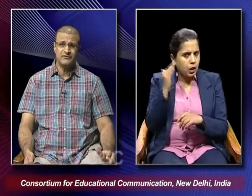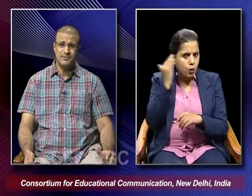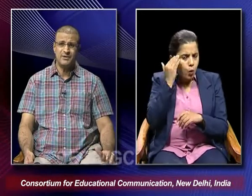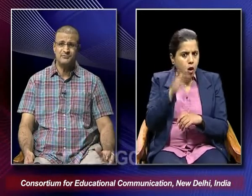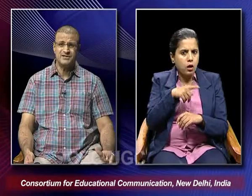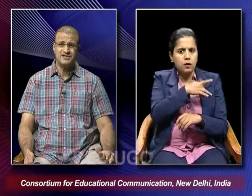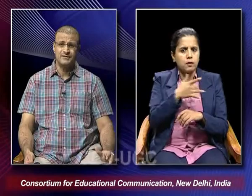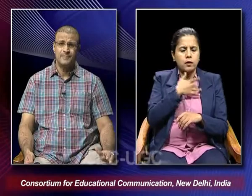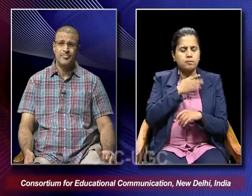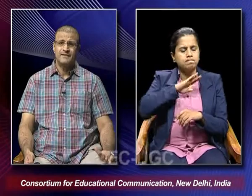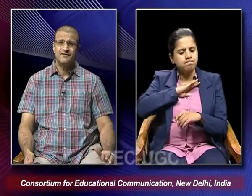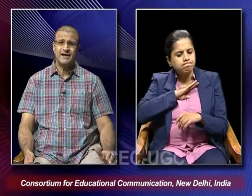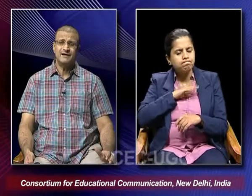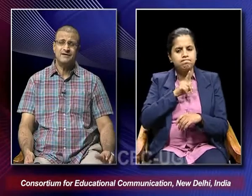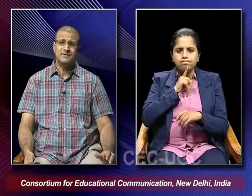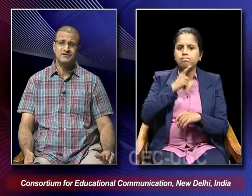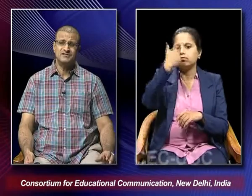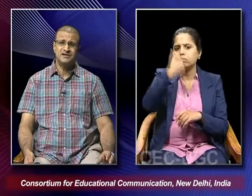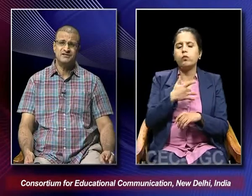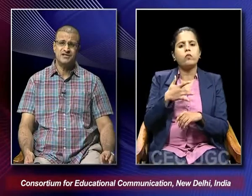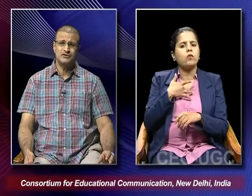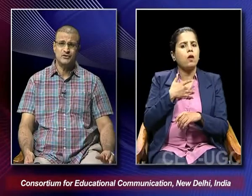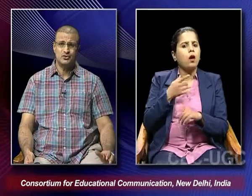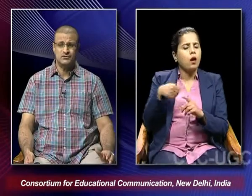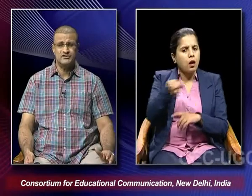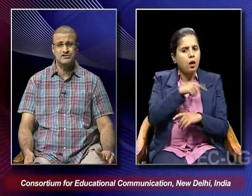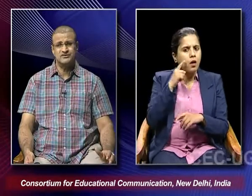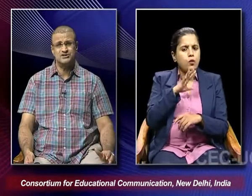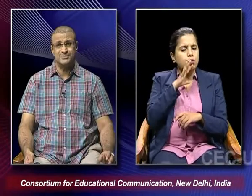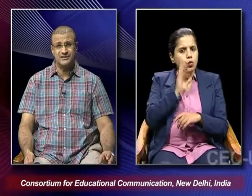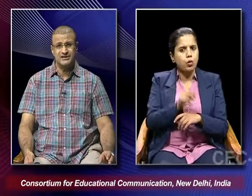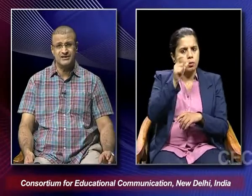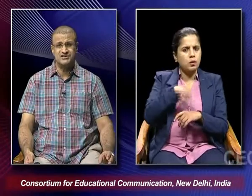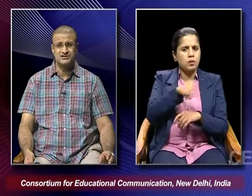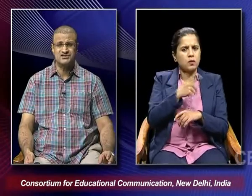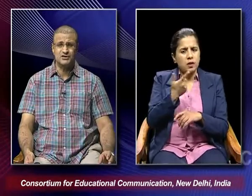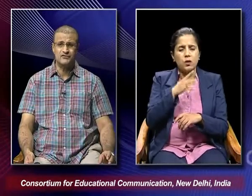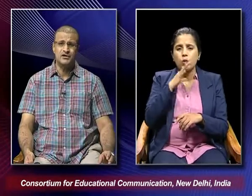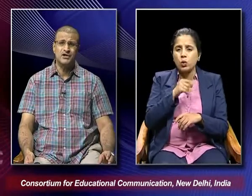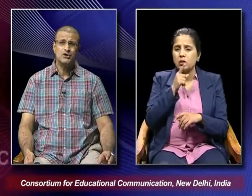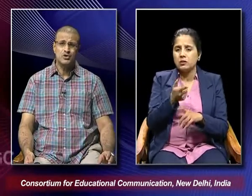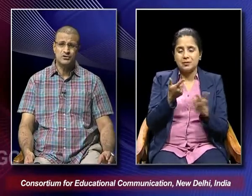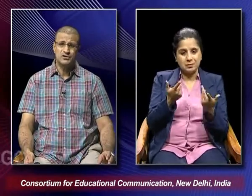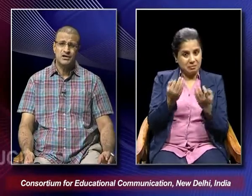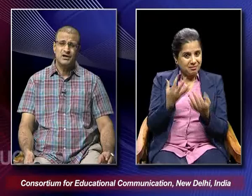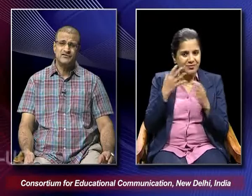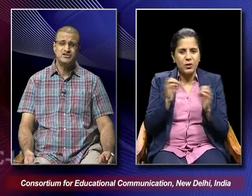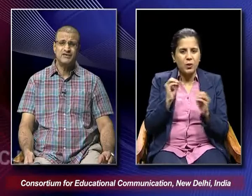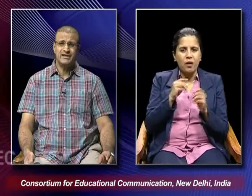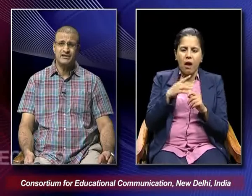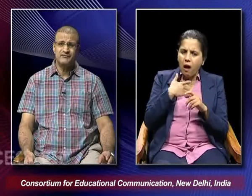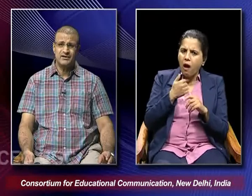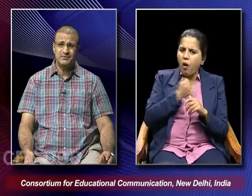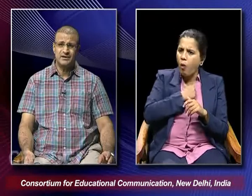kind of a humbled person, that this kind of a truth which is bitter in nature, this kind of a truth which is